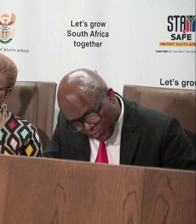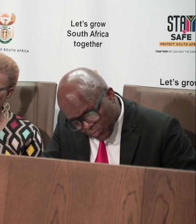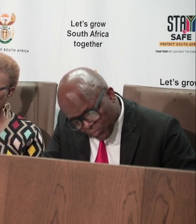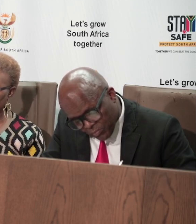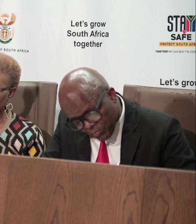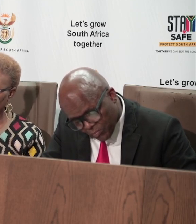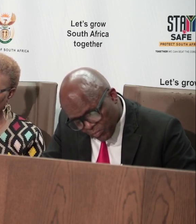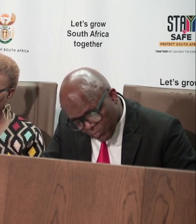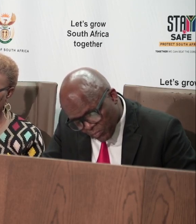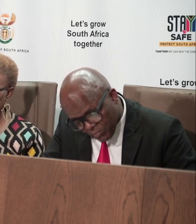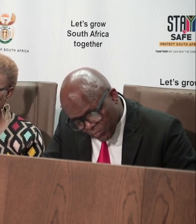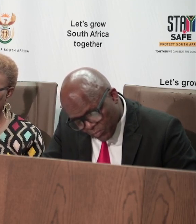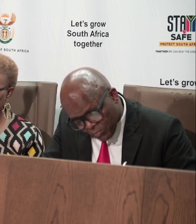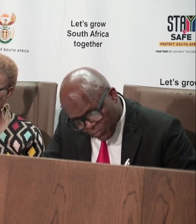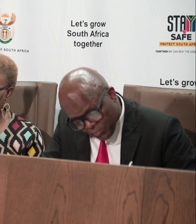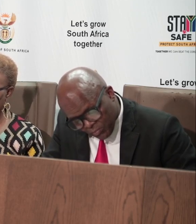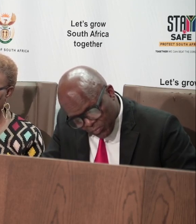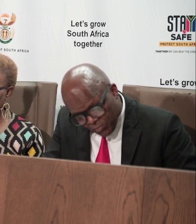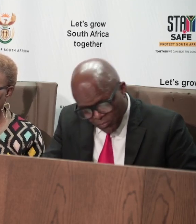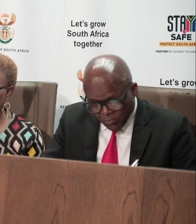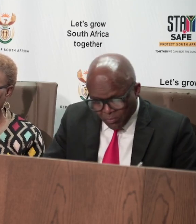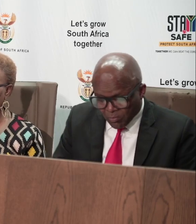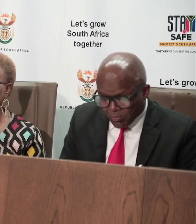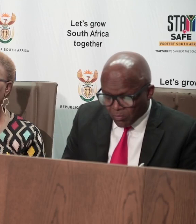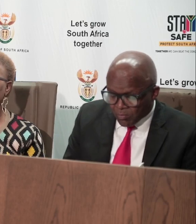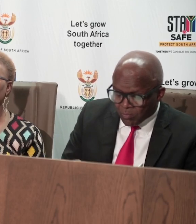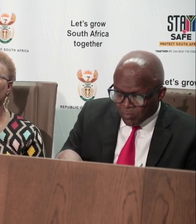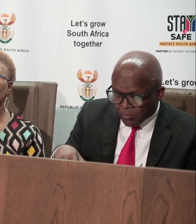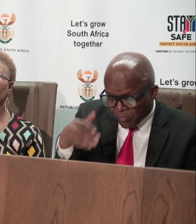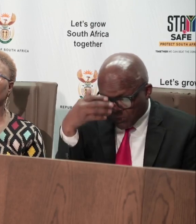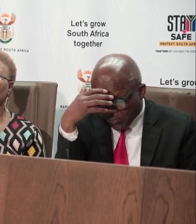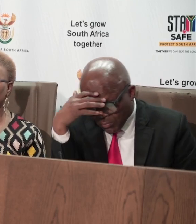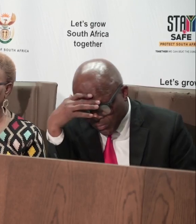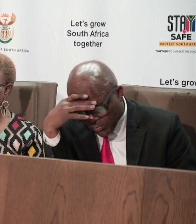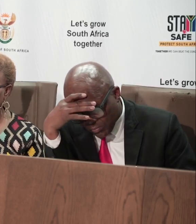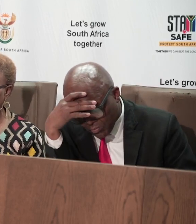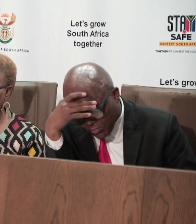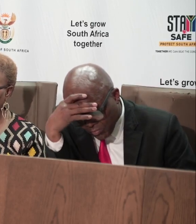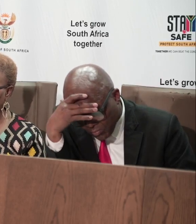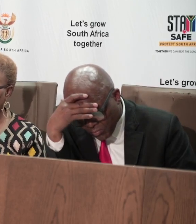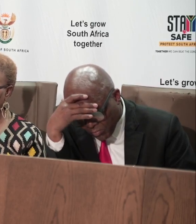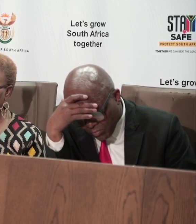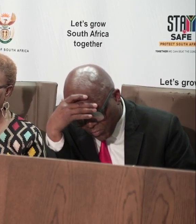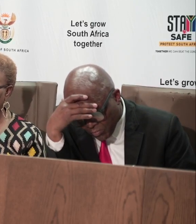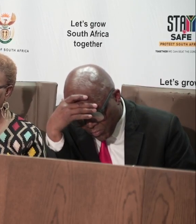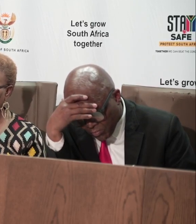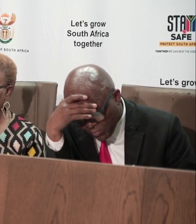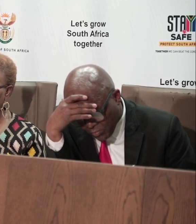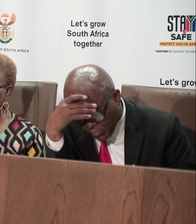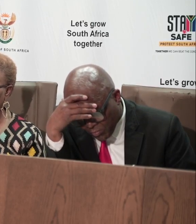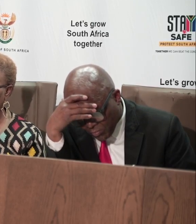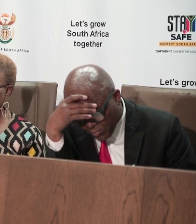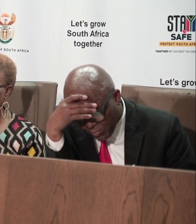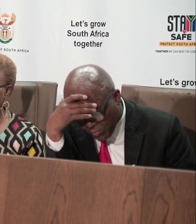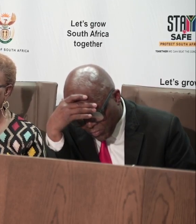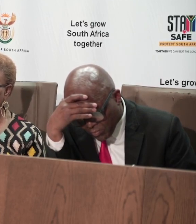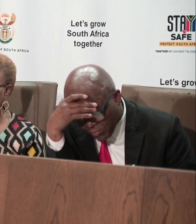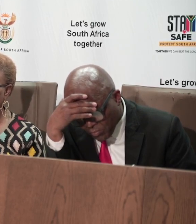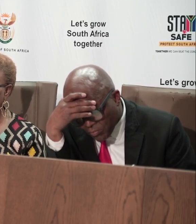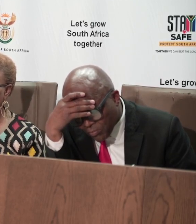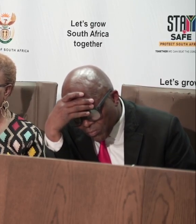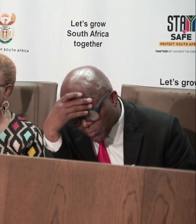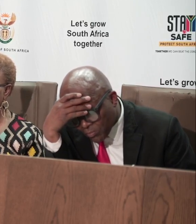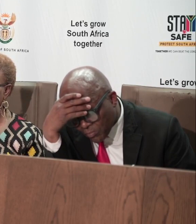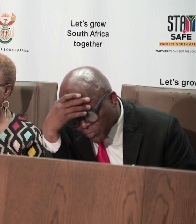ministers. Was Minister Ngungubele and Minister Zulu briefed on the payment system problems prior to the failure?